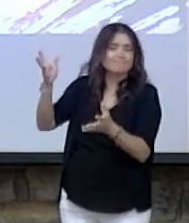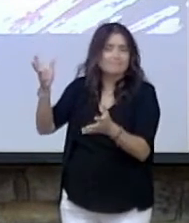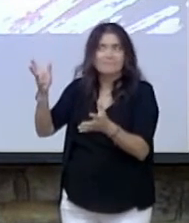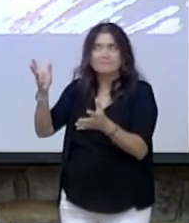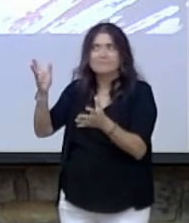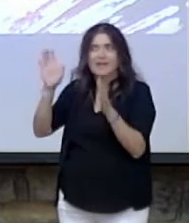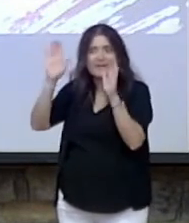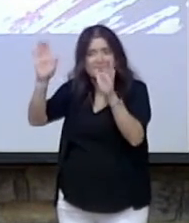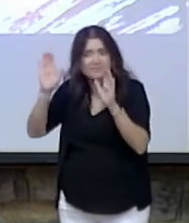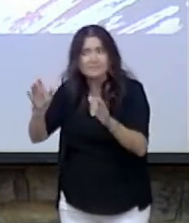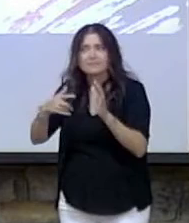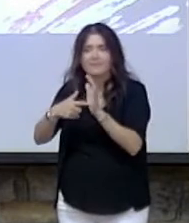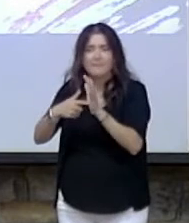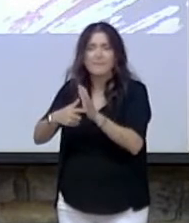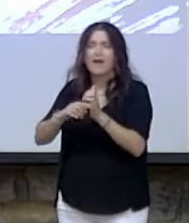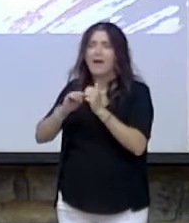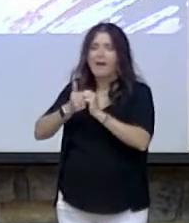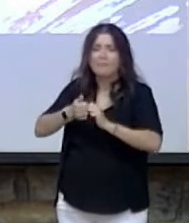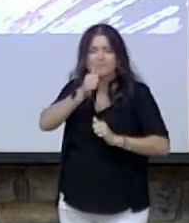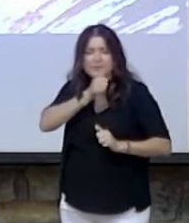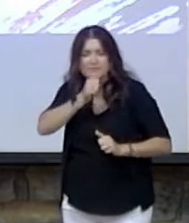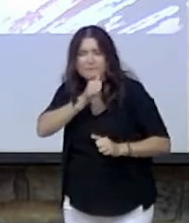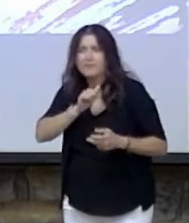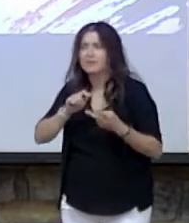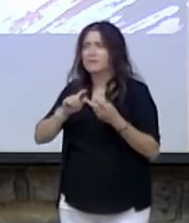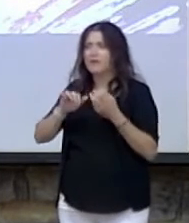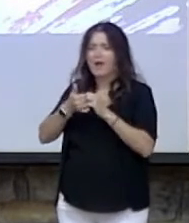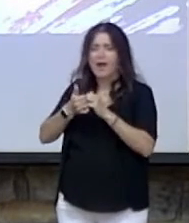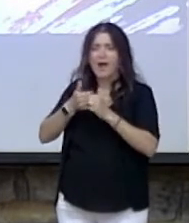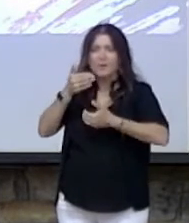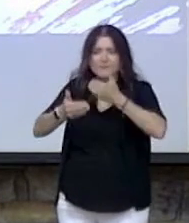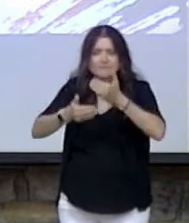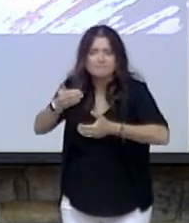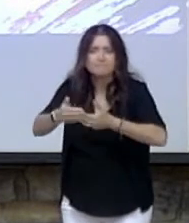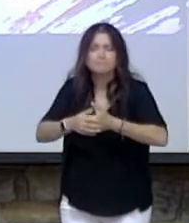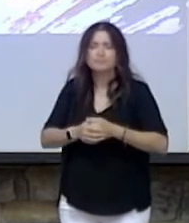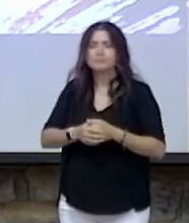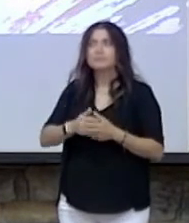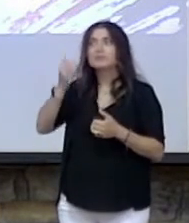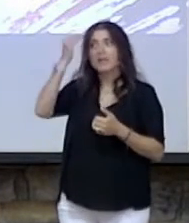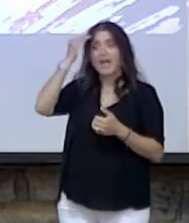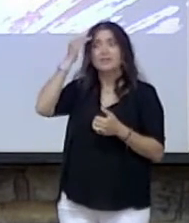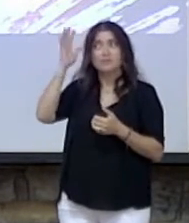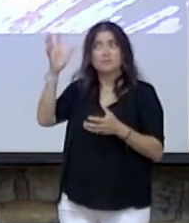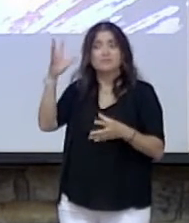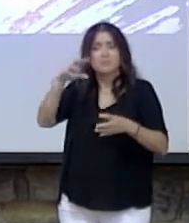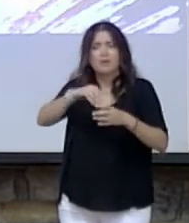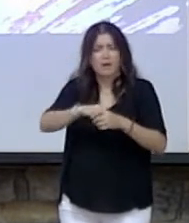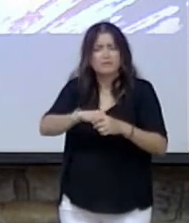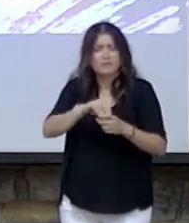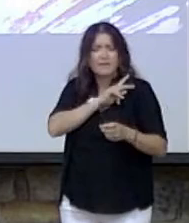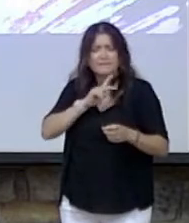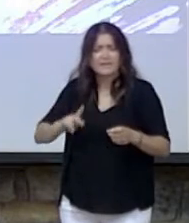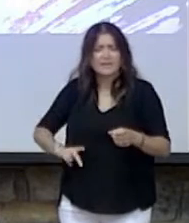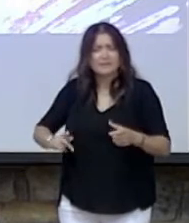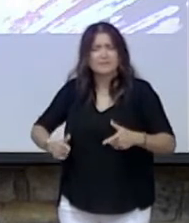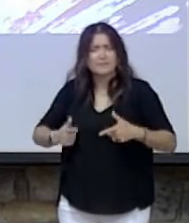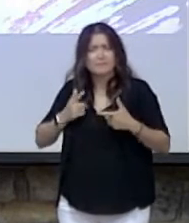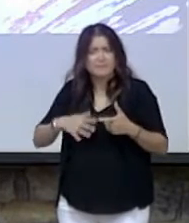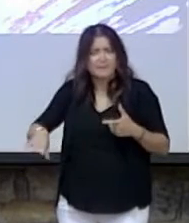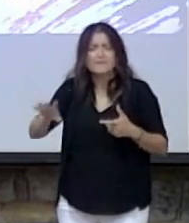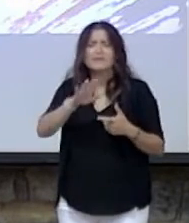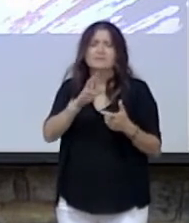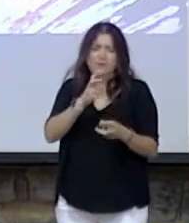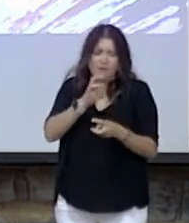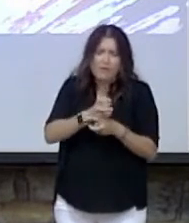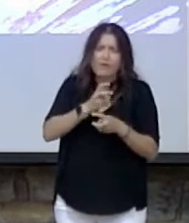persevere through persecution. And even though He knows that this is a part of kingdom living, He's given us every tool that we